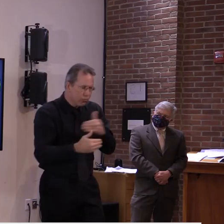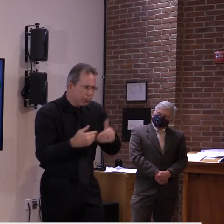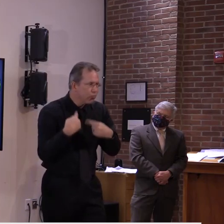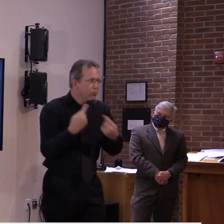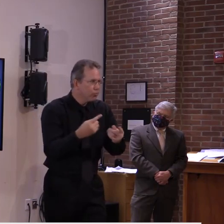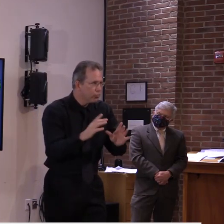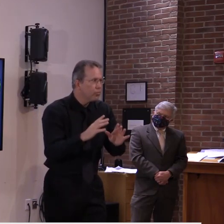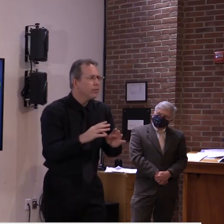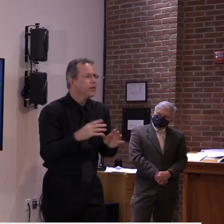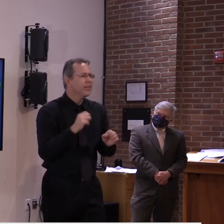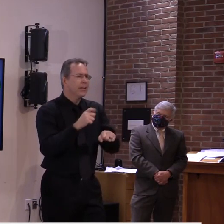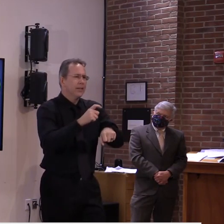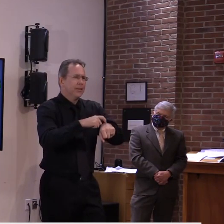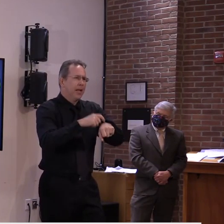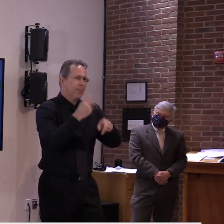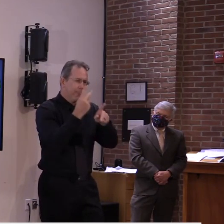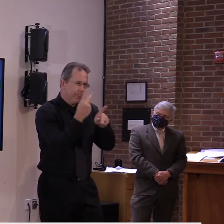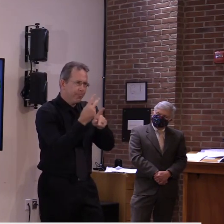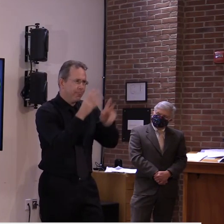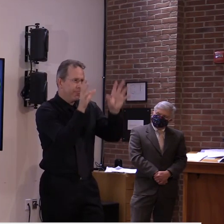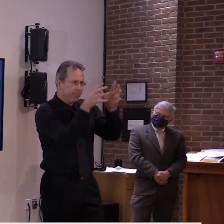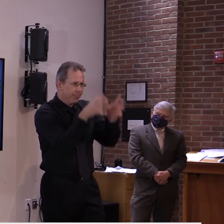some of these other groups, unfortunately.